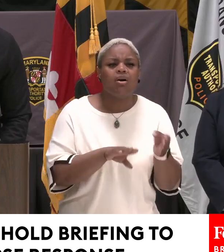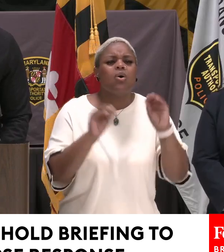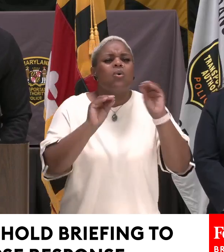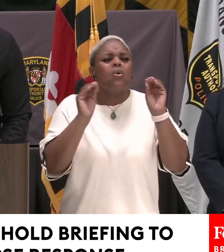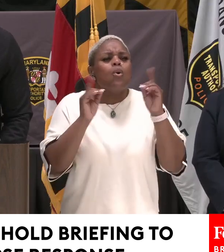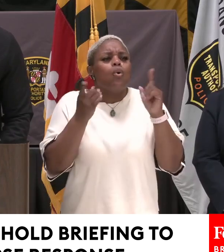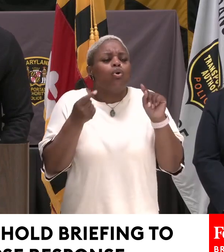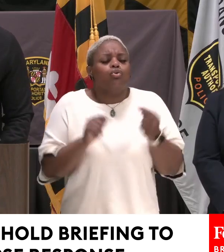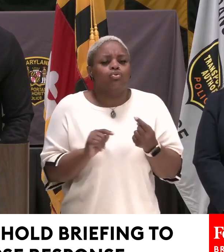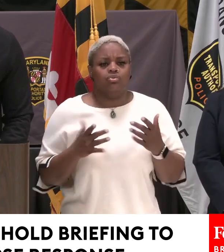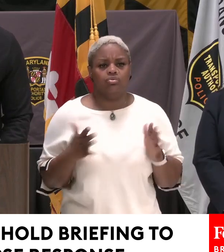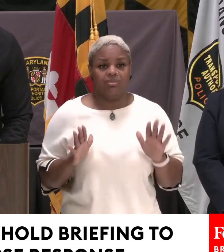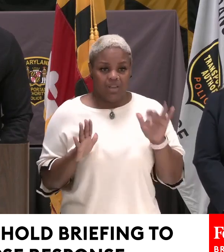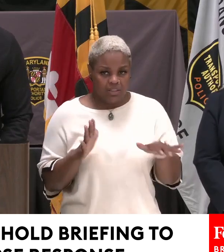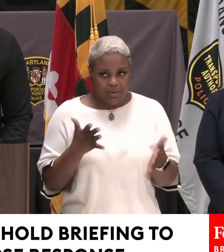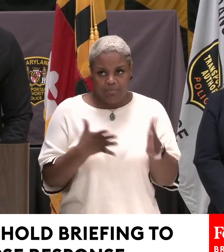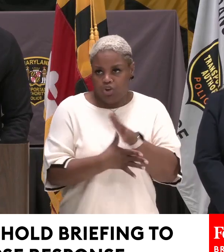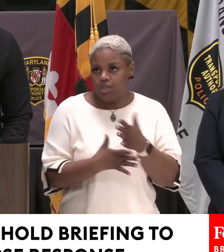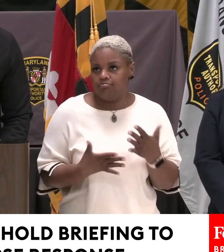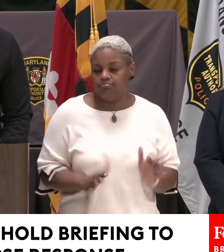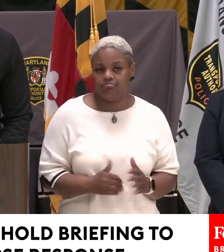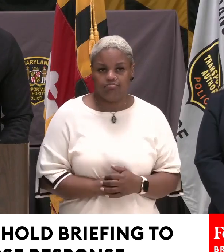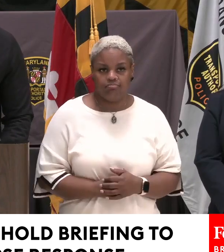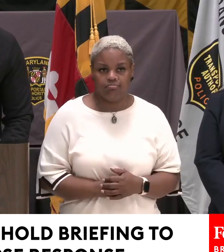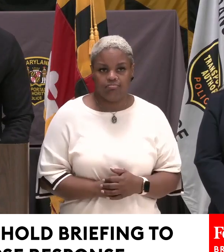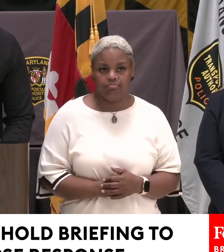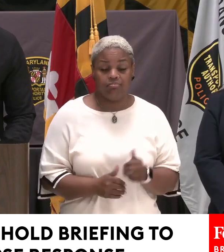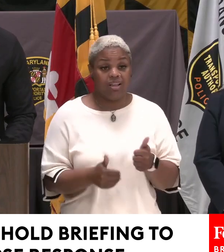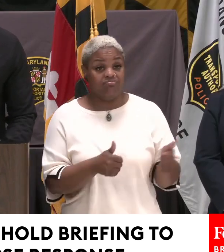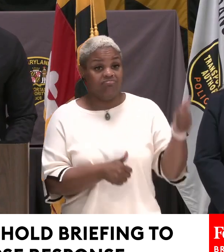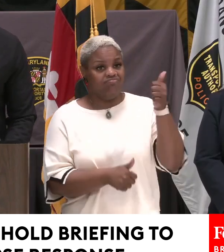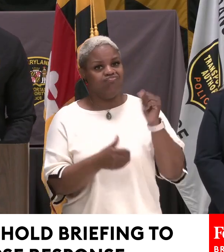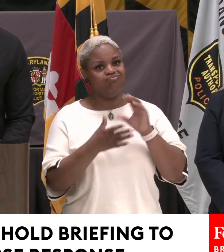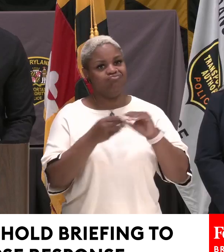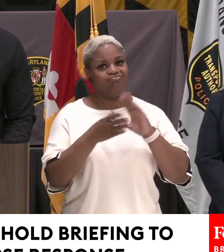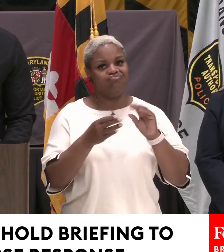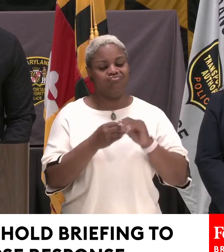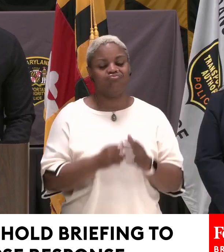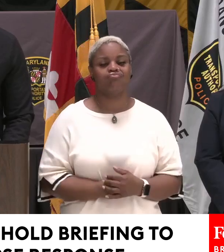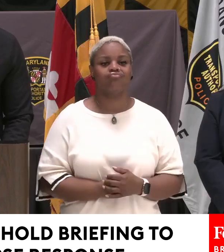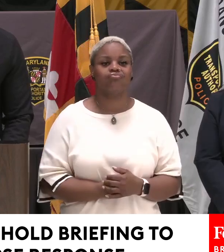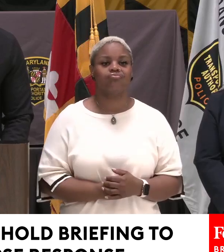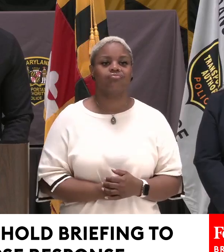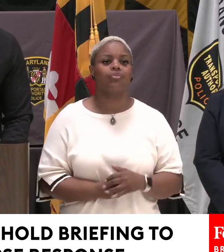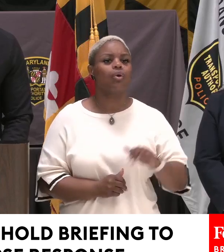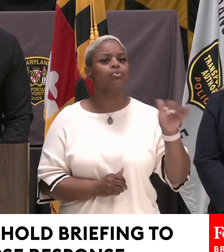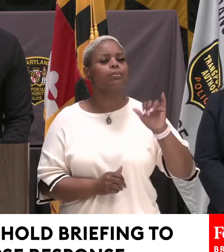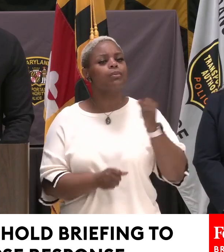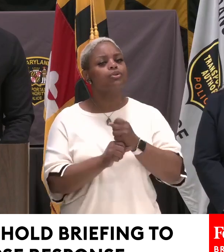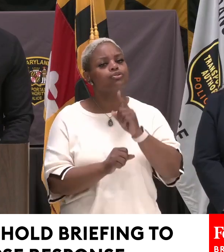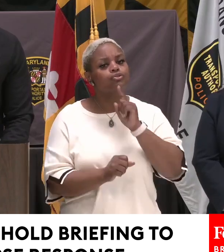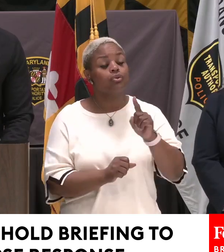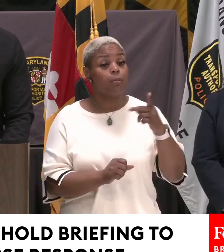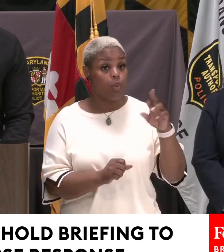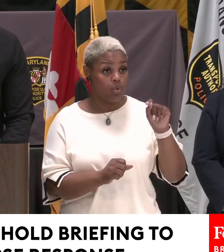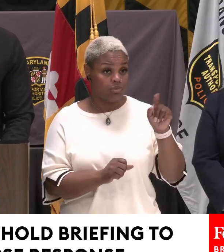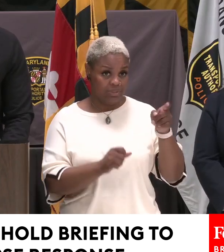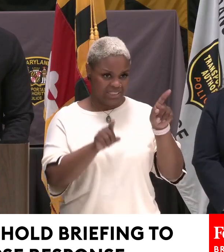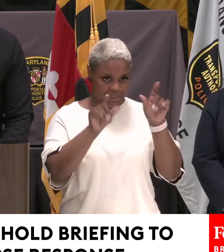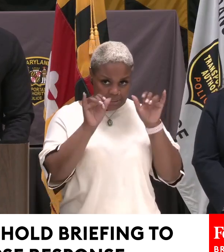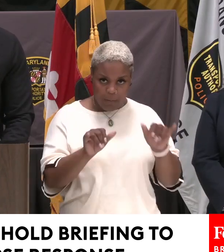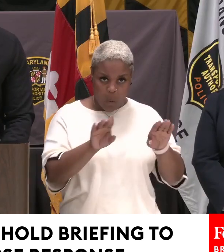highest priority of this unified command. We also need to make sure that the port stays open even if